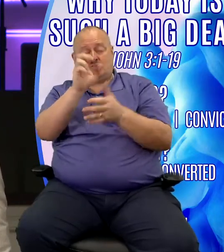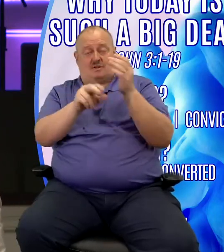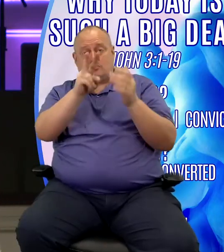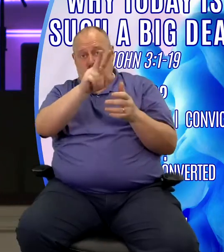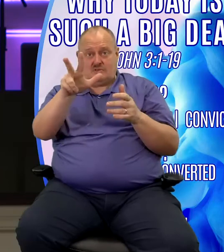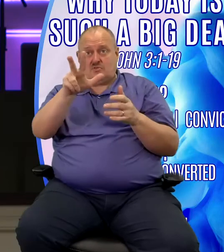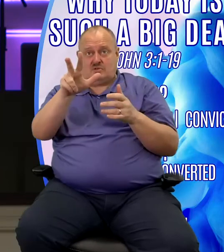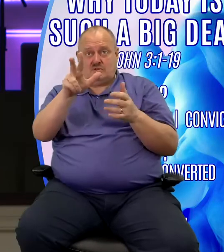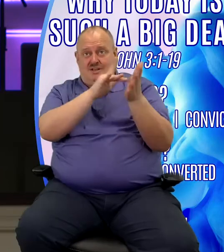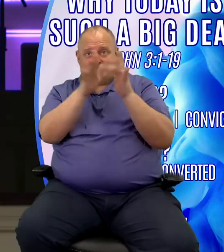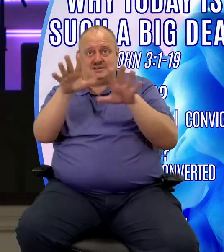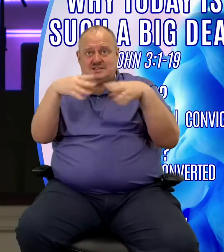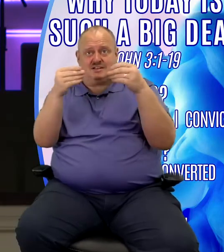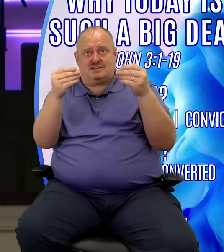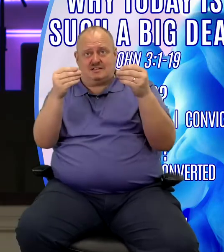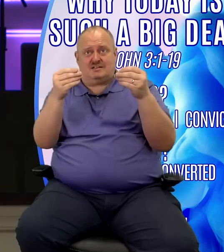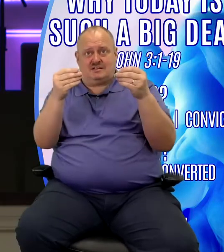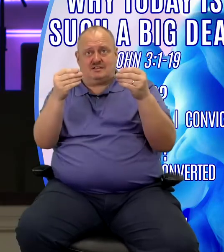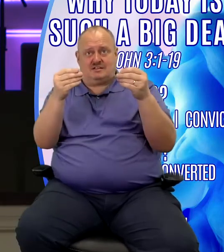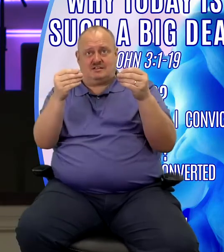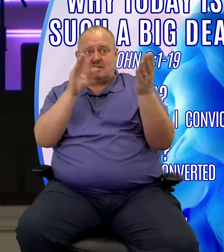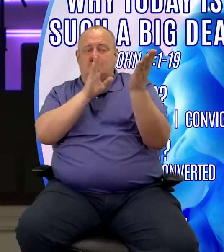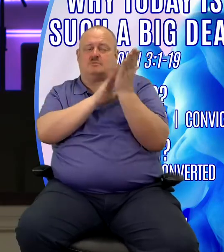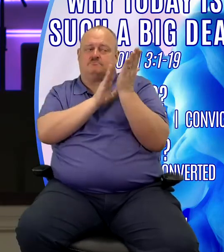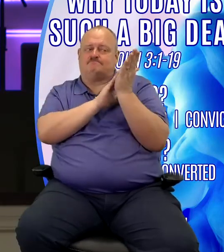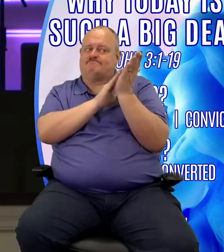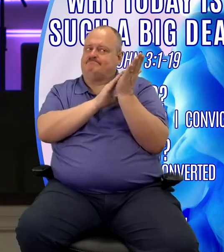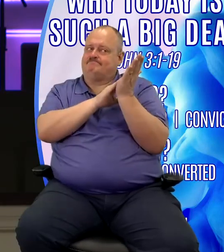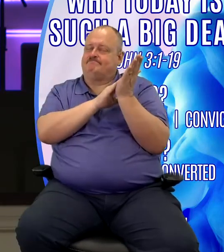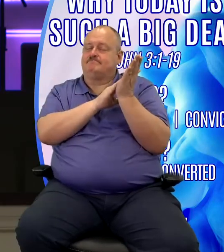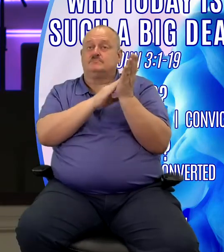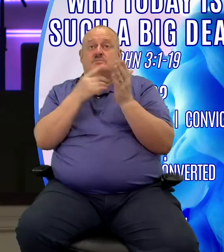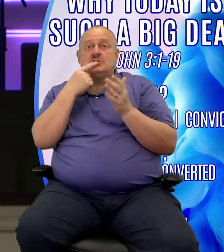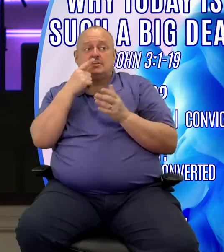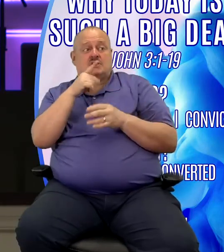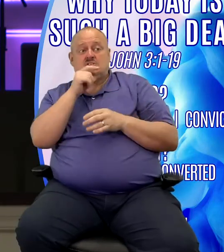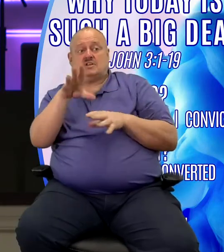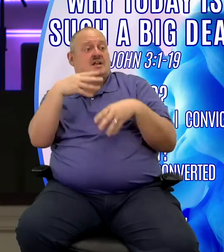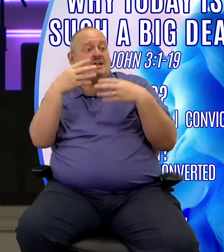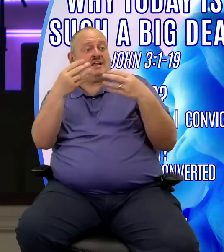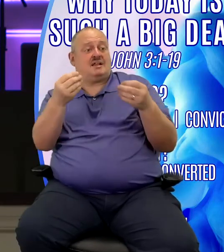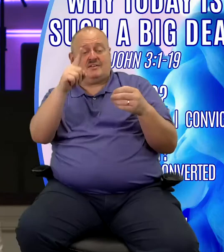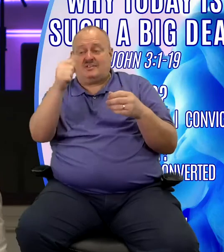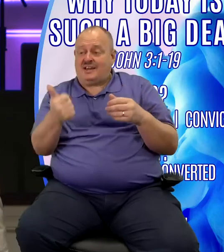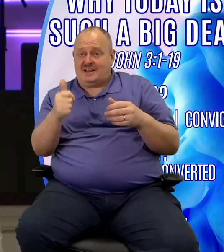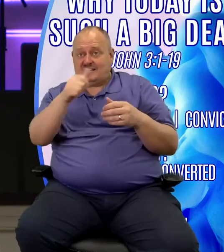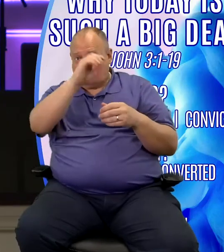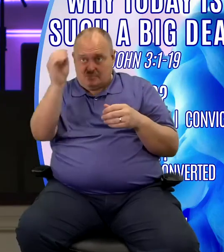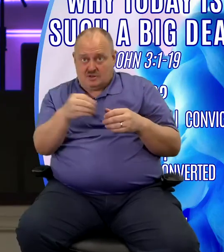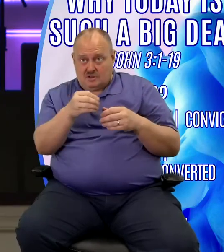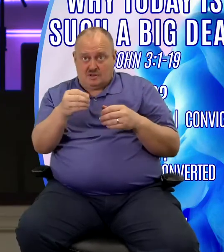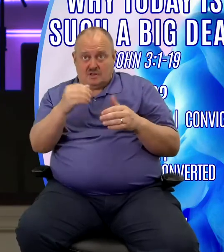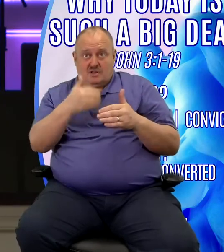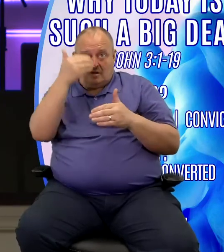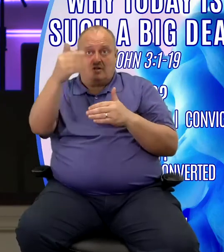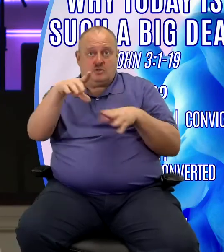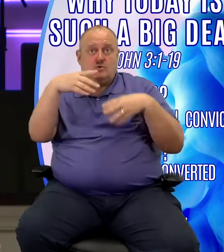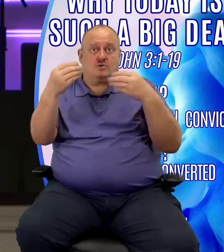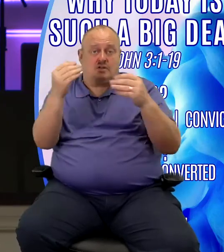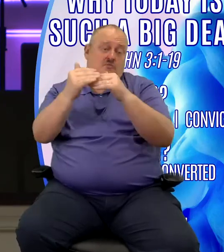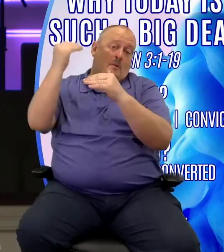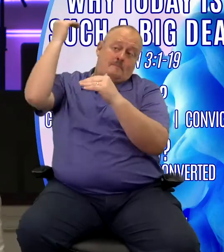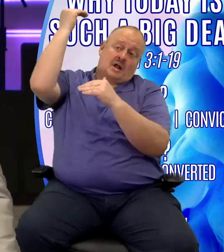kind of gives a backhanded compliment to the Pharisees. He says, you don't just give the tithe of 10%, but he goes on to say, you give